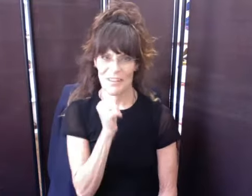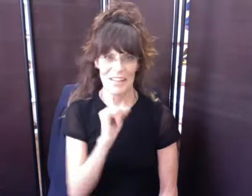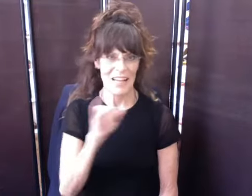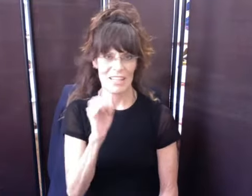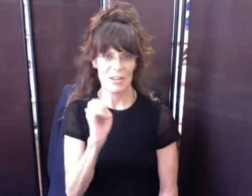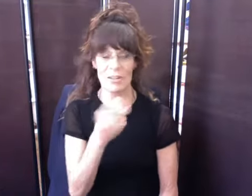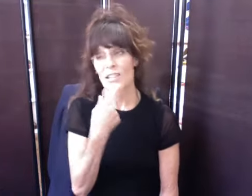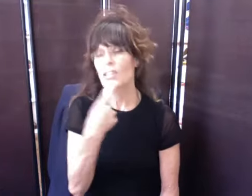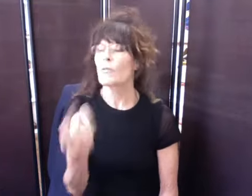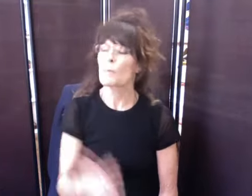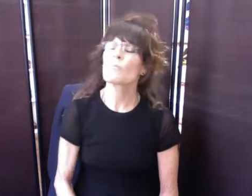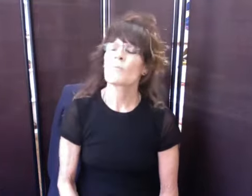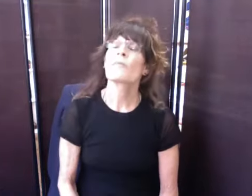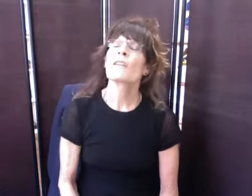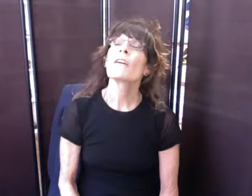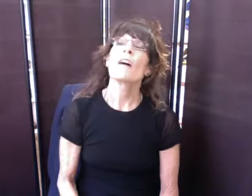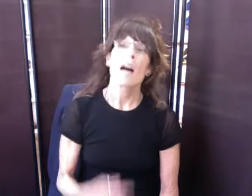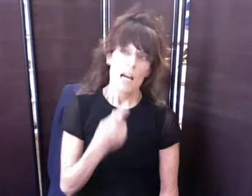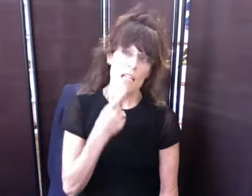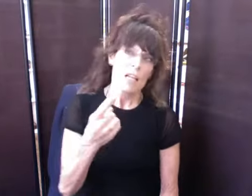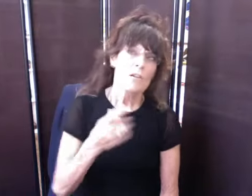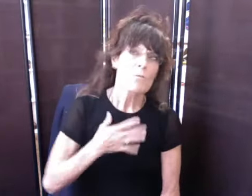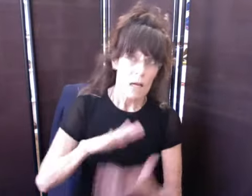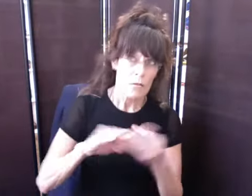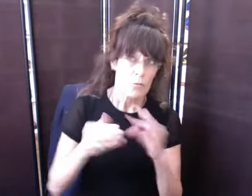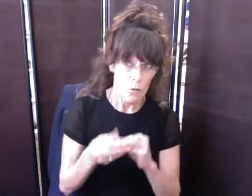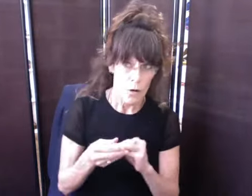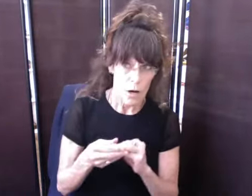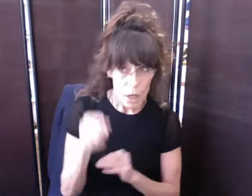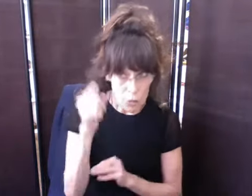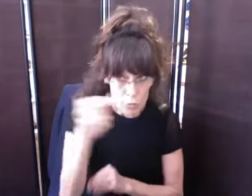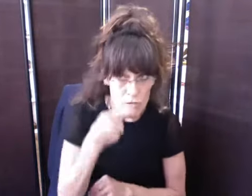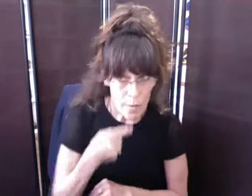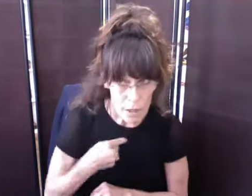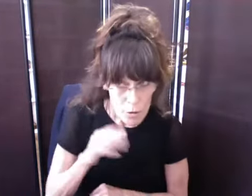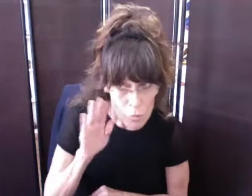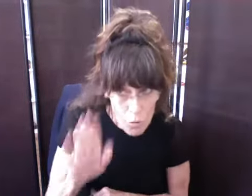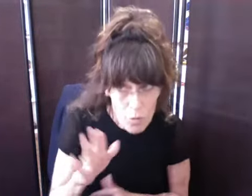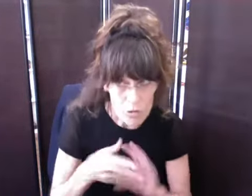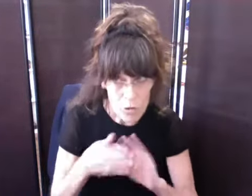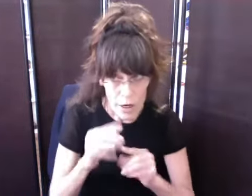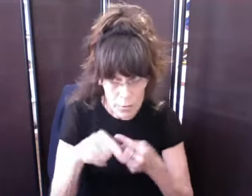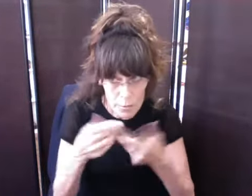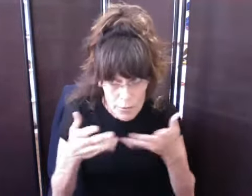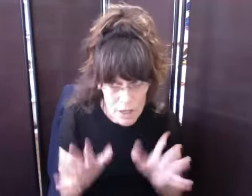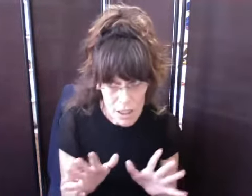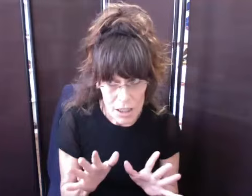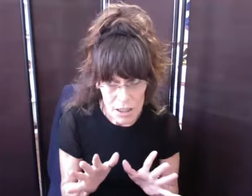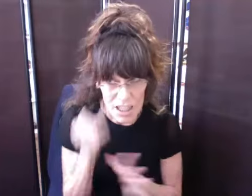you what. I'll tell you my story, Mike. And then you can tell me your story. And then when we're done doing that, if we think we can work together,